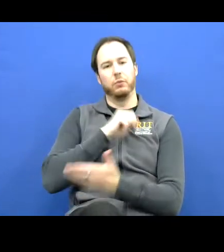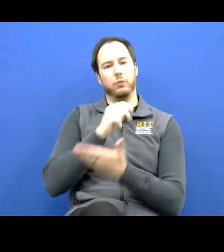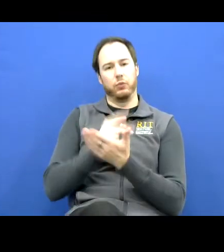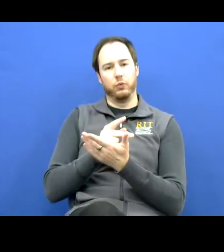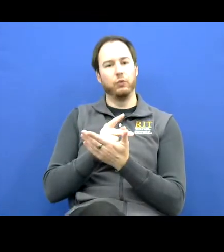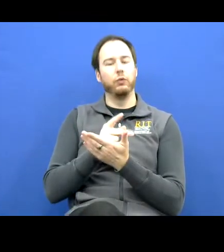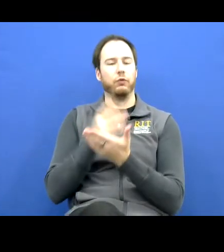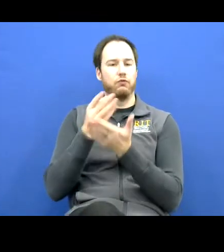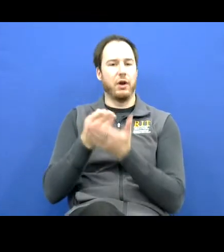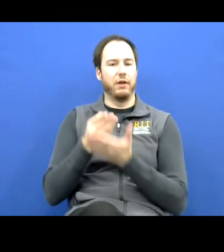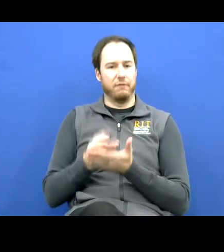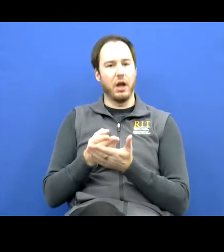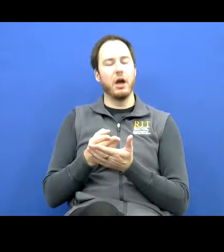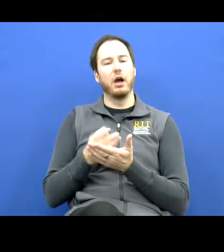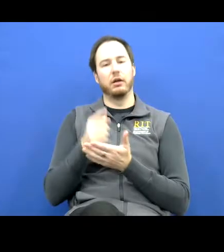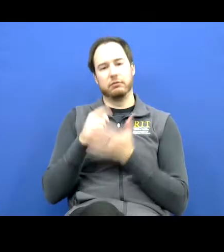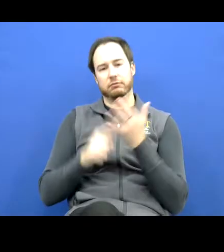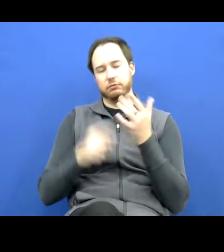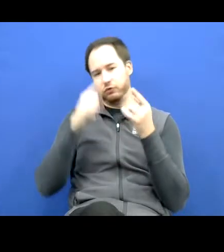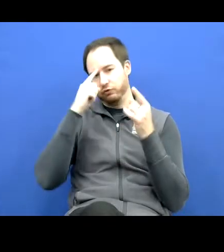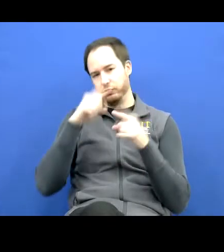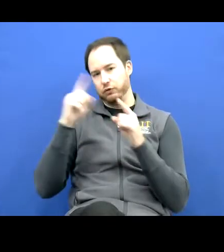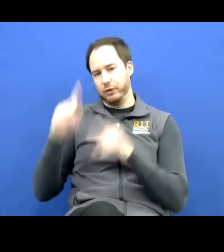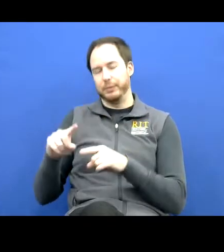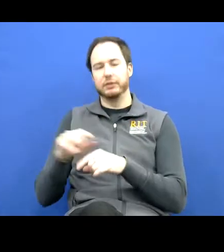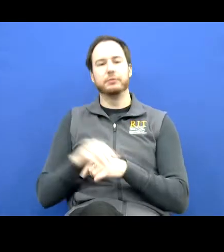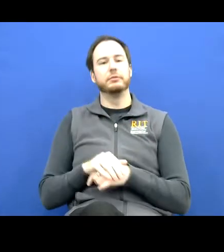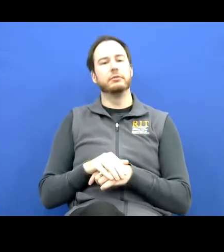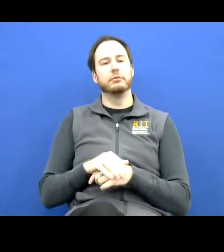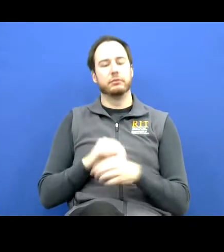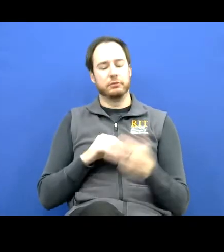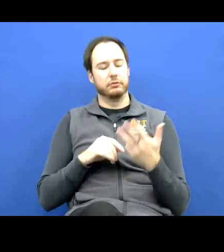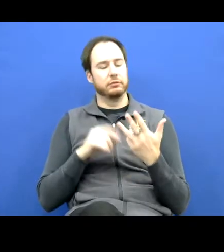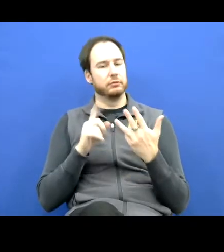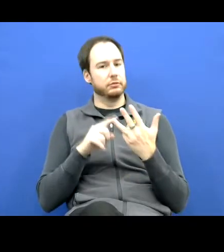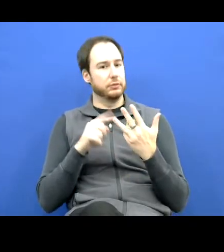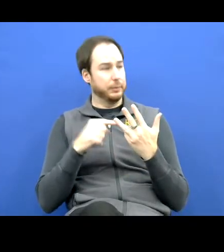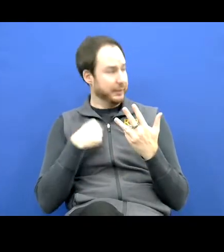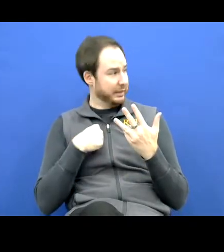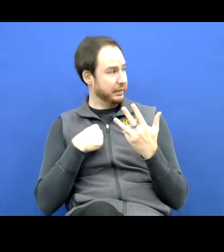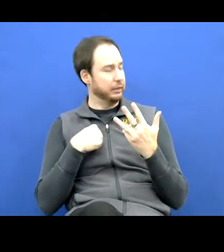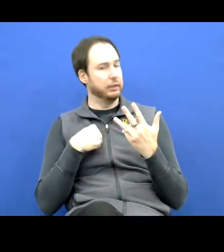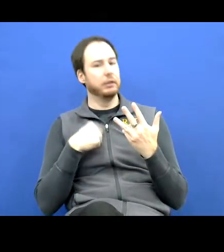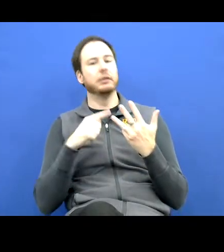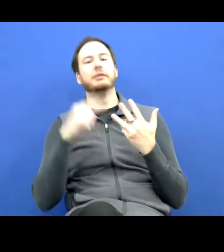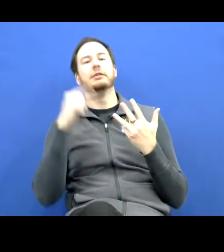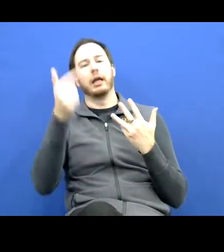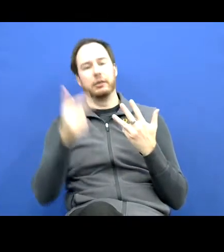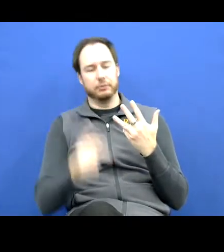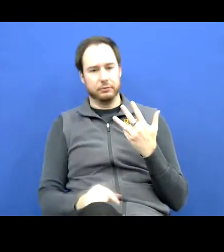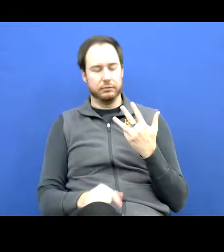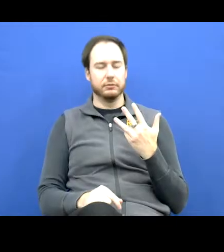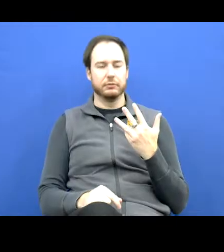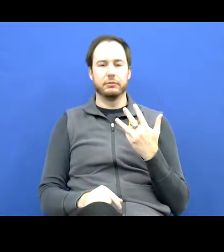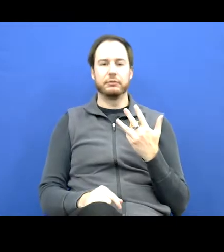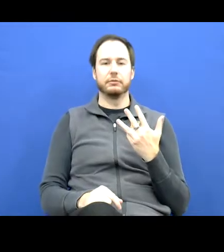and or ratify the following agreements. Am I seconding that? You are. My eyes are open. Second.